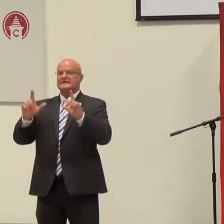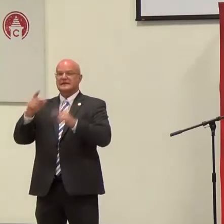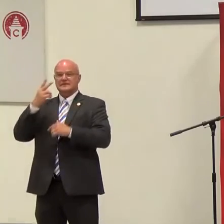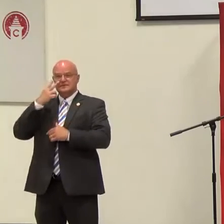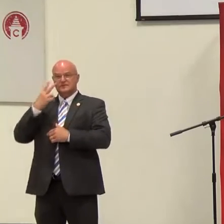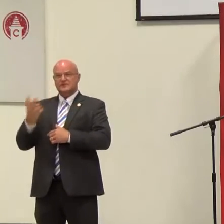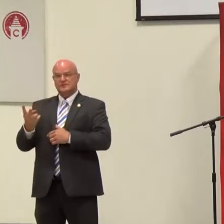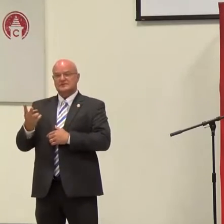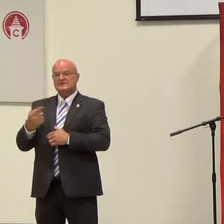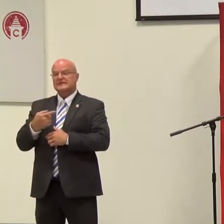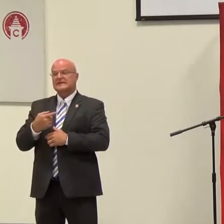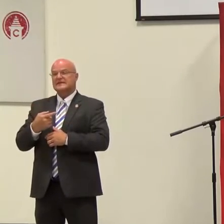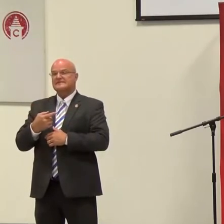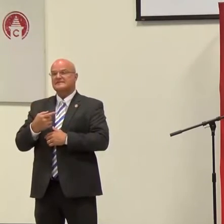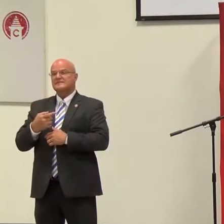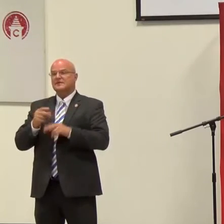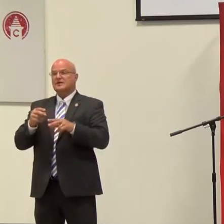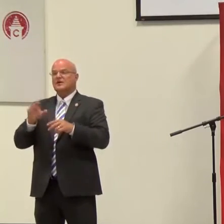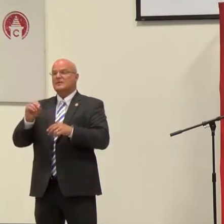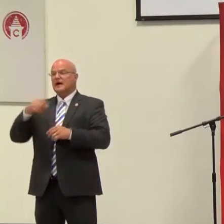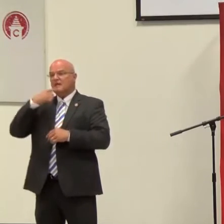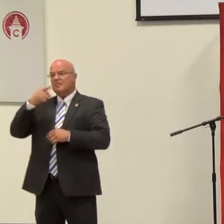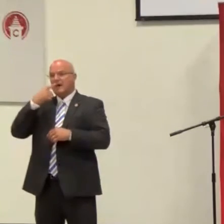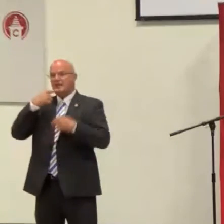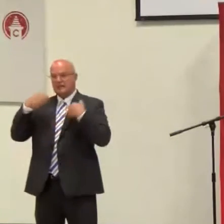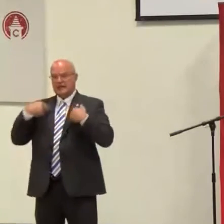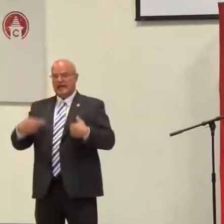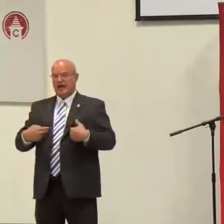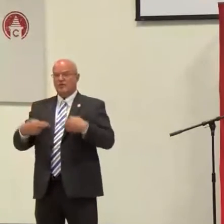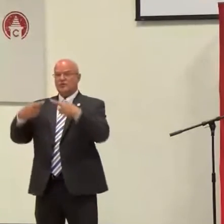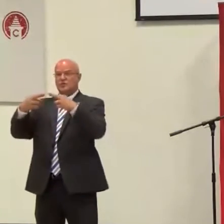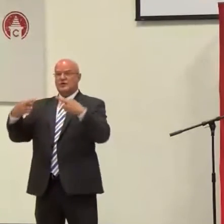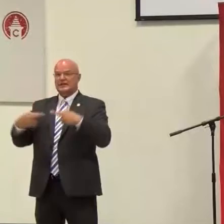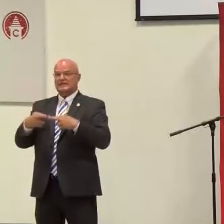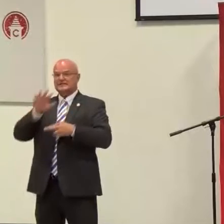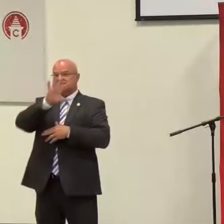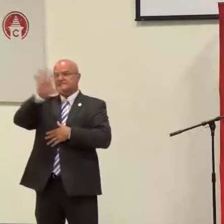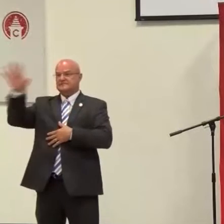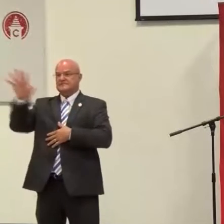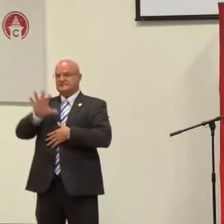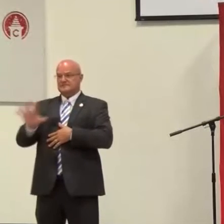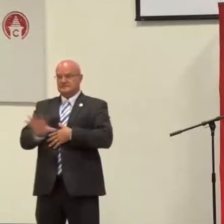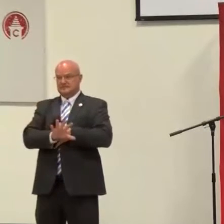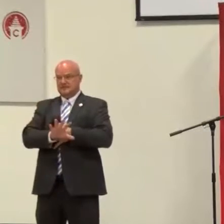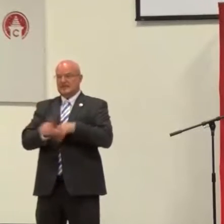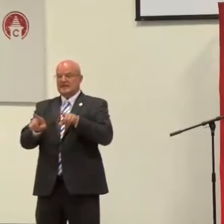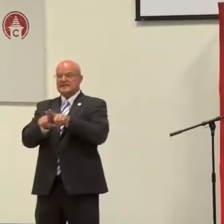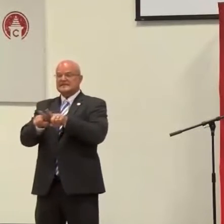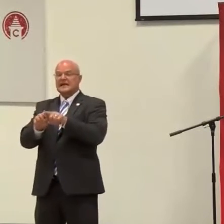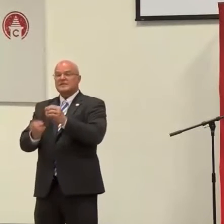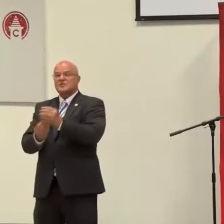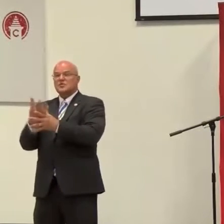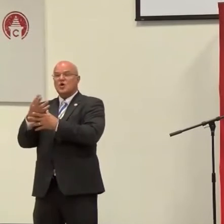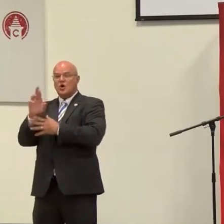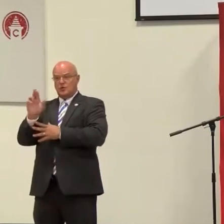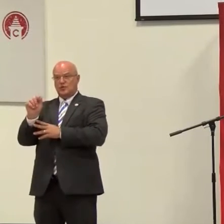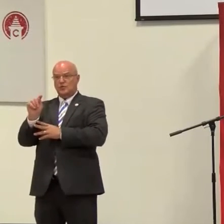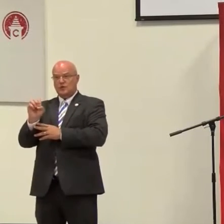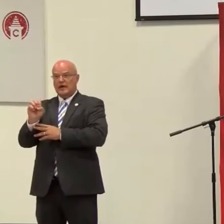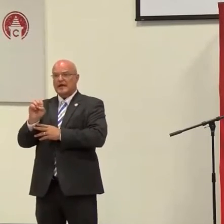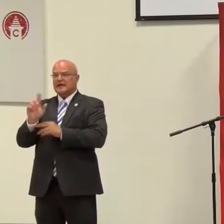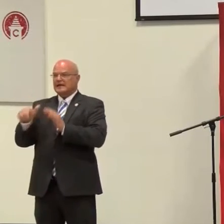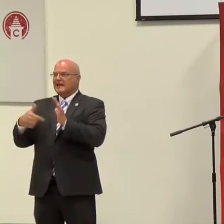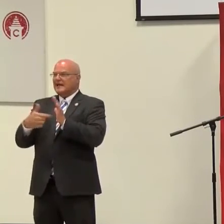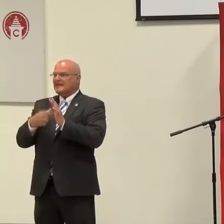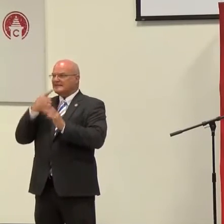you'll see, looking at it by public health region, the same growth rate, and this is,